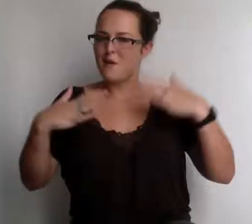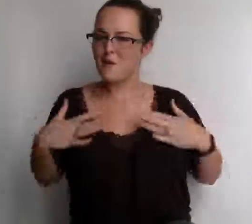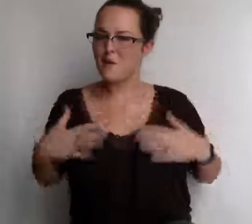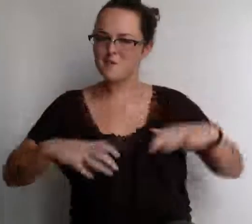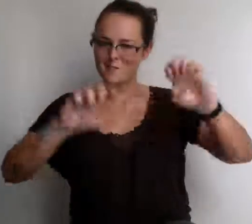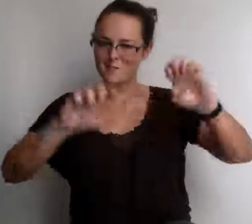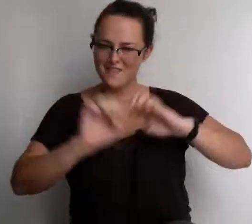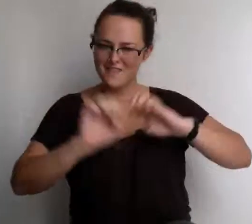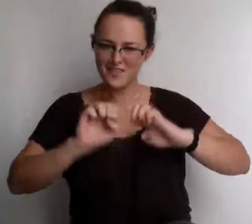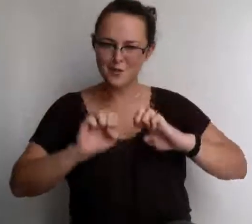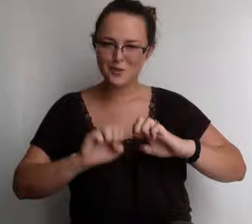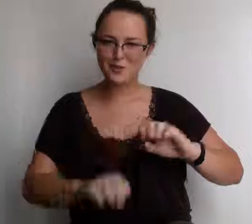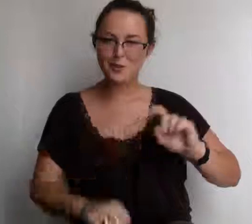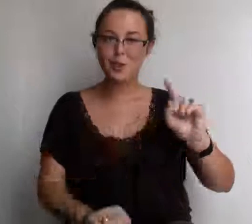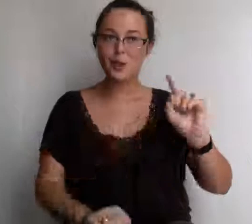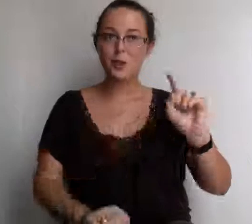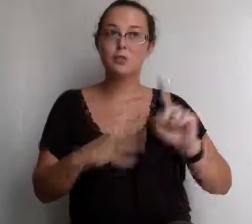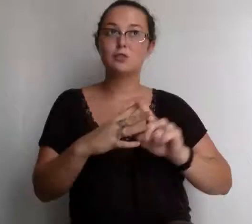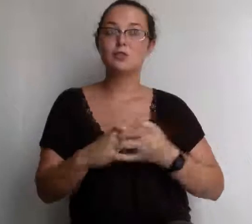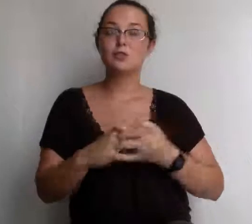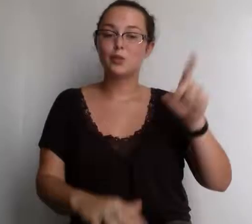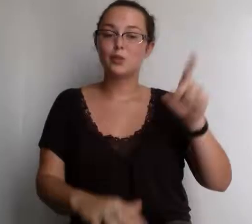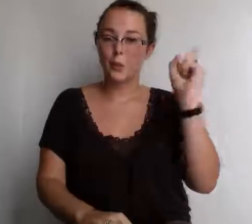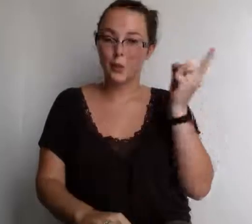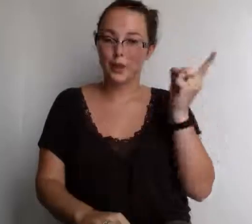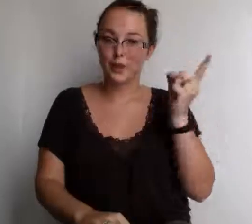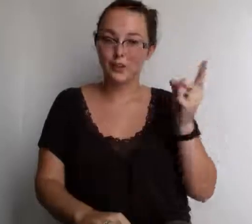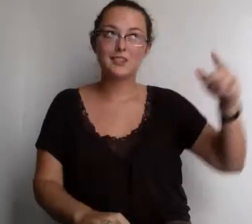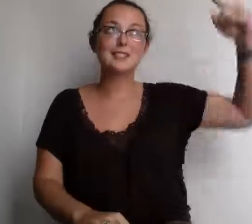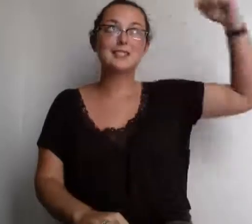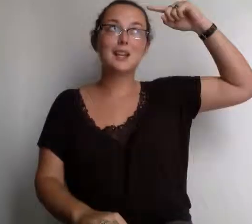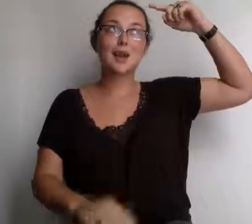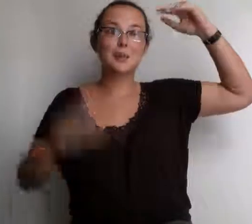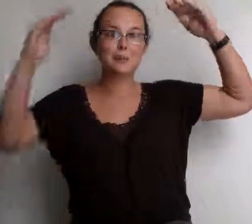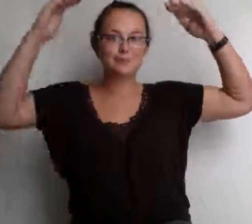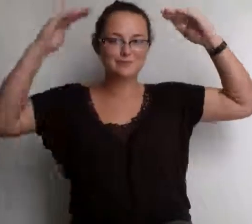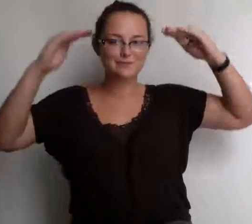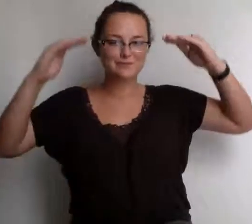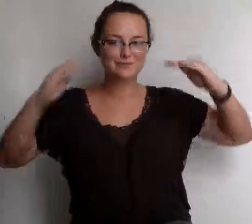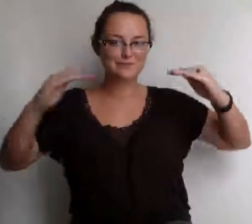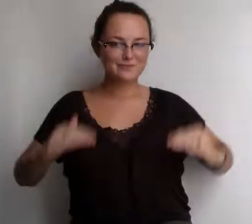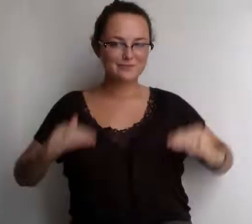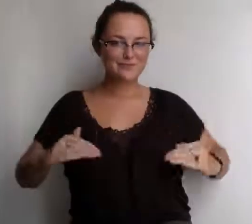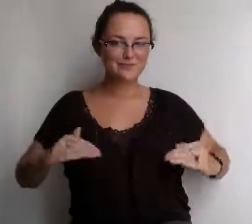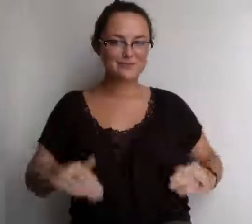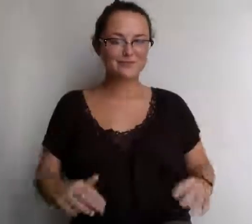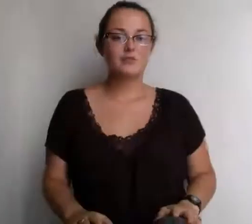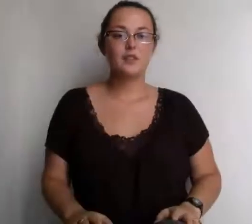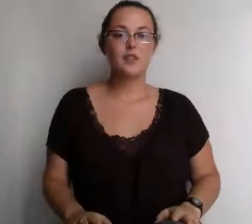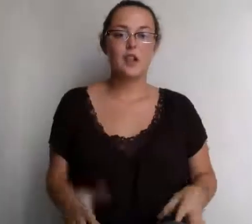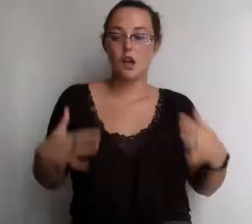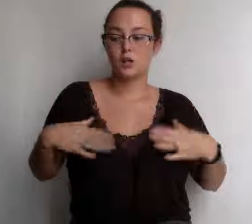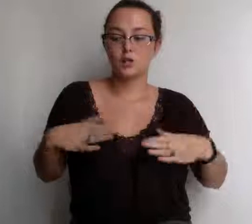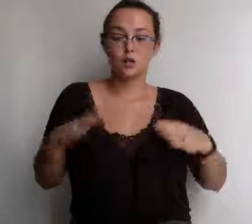Okay, so as we said before, I'm going to be doing a head-to-toe assessment, starting from the top and working my way down. And we'll only expose one area